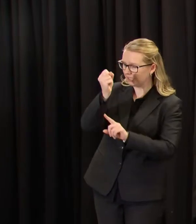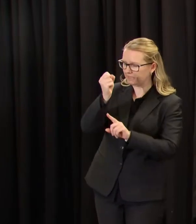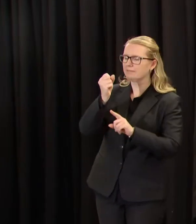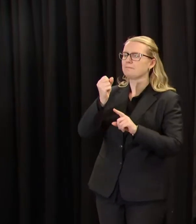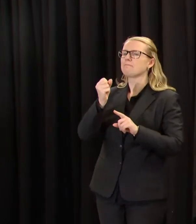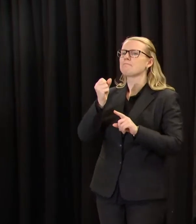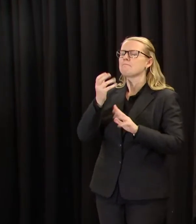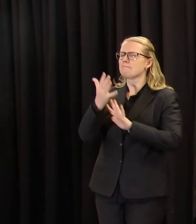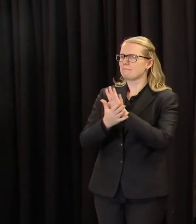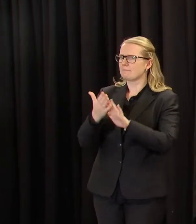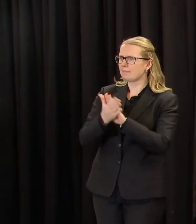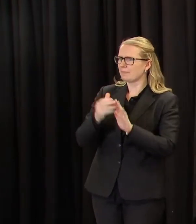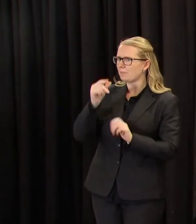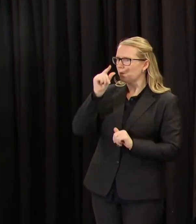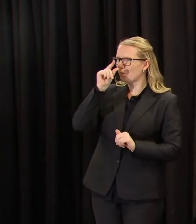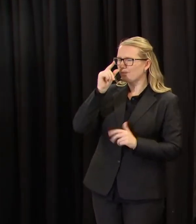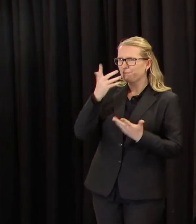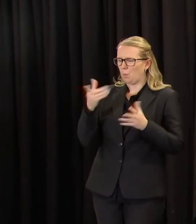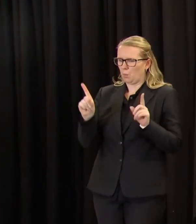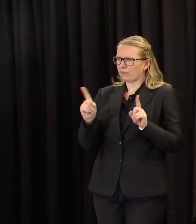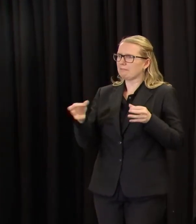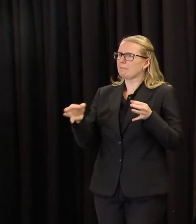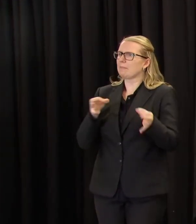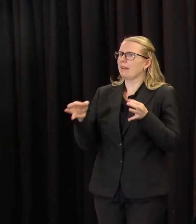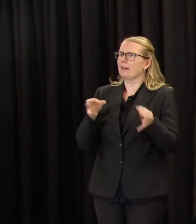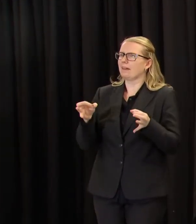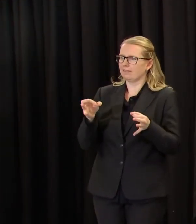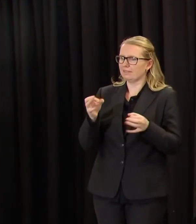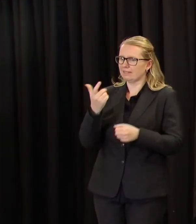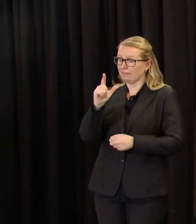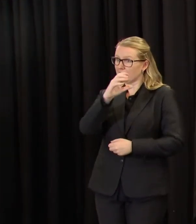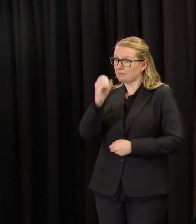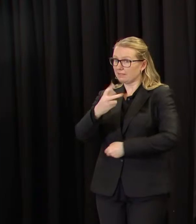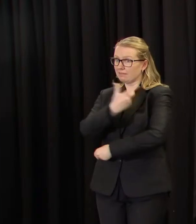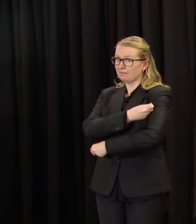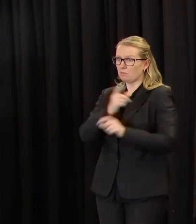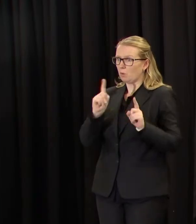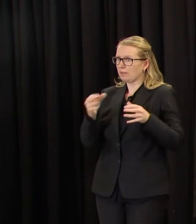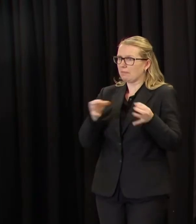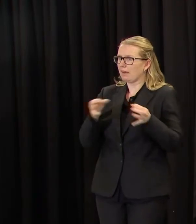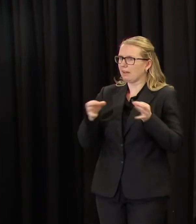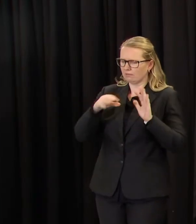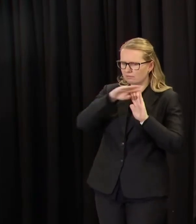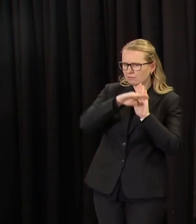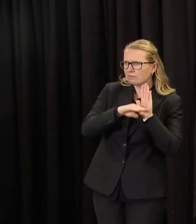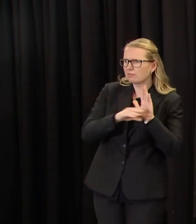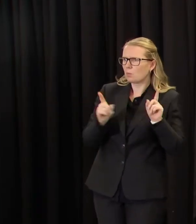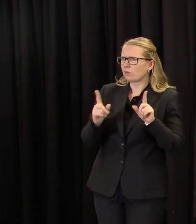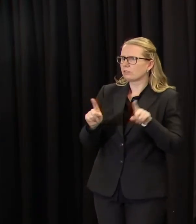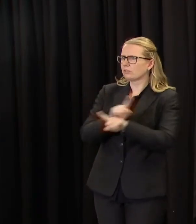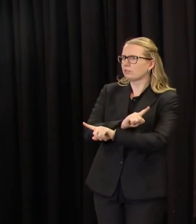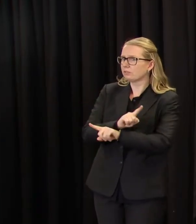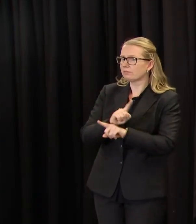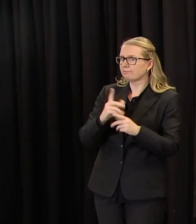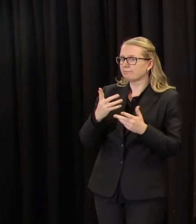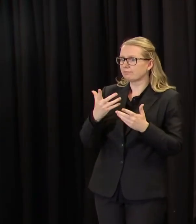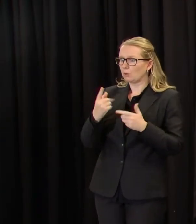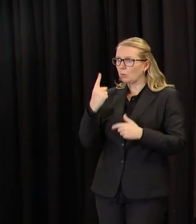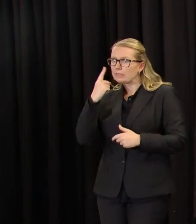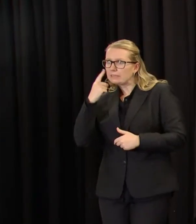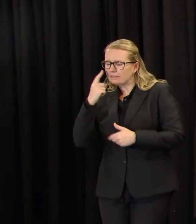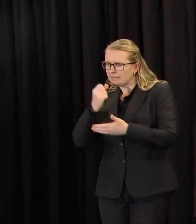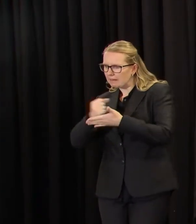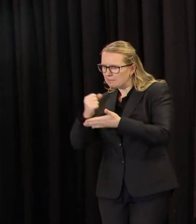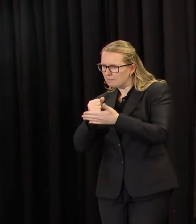is it to allow those? What's the plan at 70%? Will it proceed to ease up despite the case numbers?